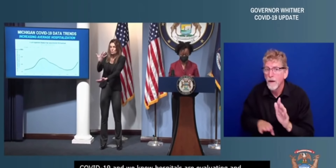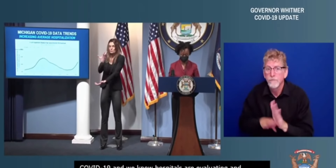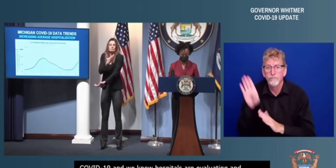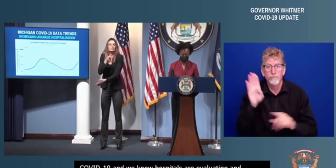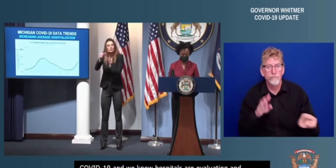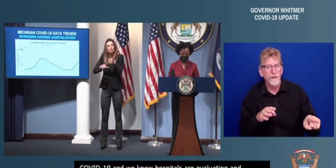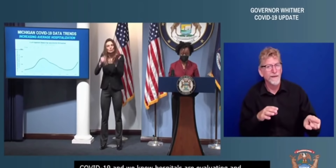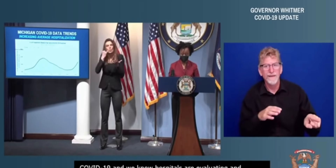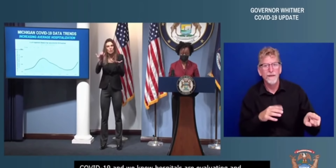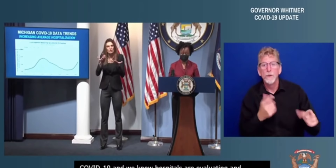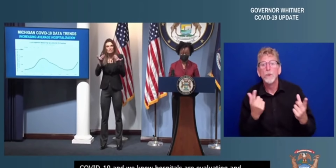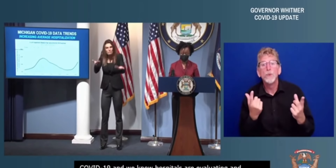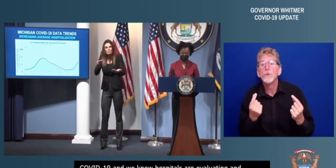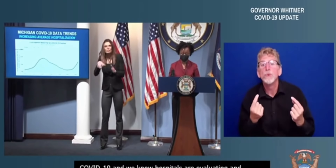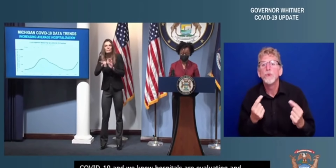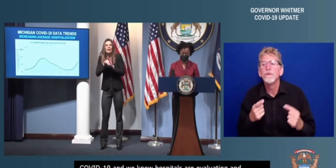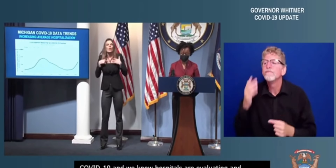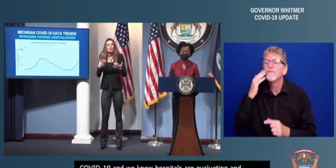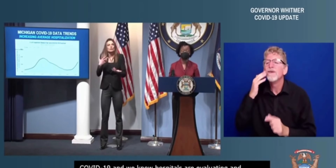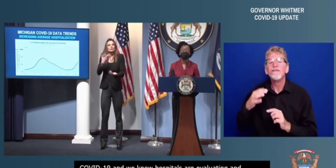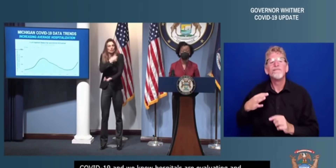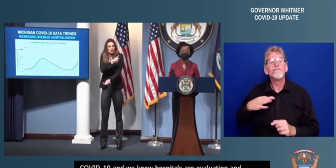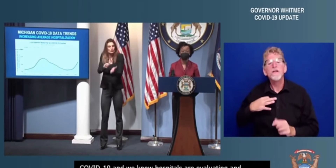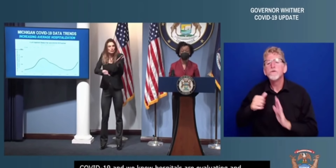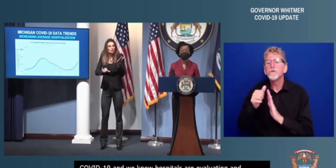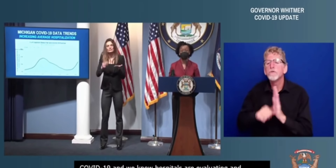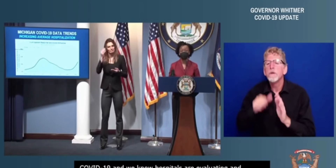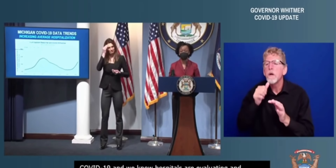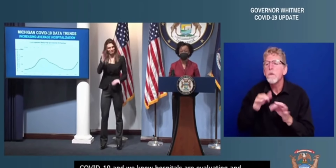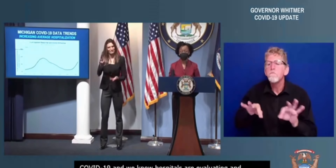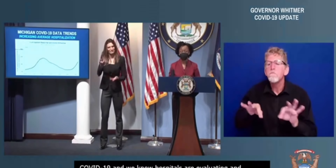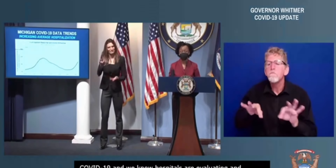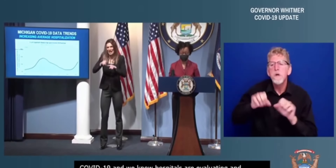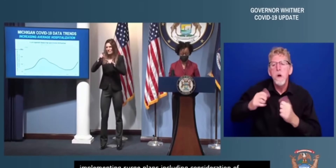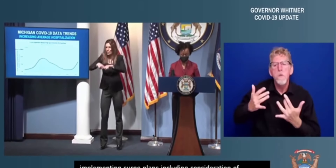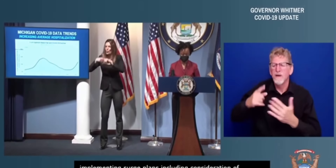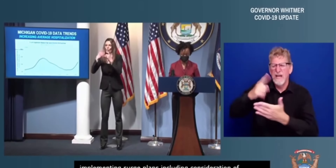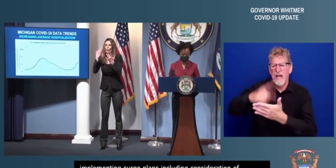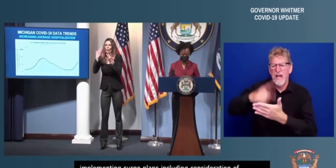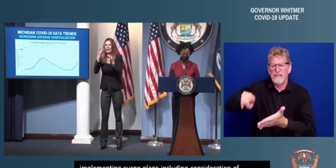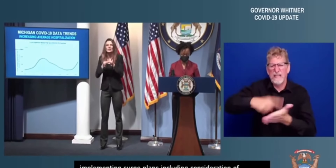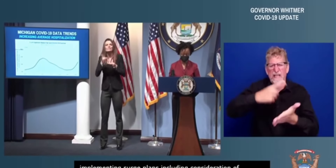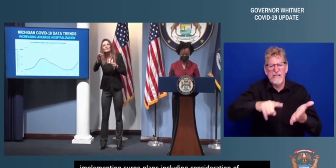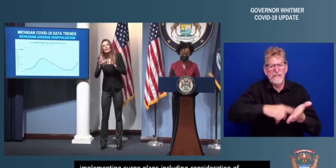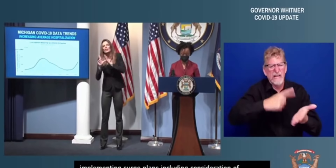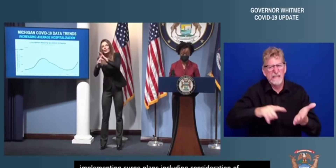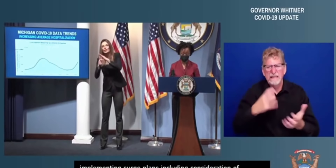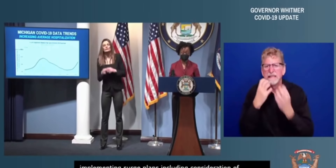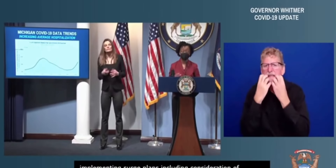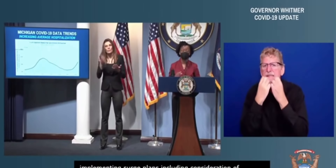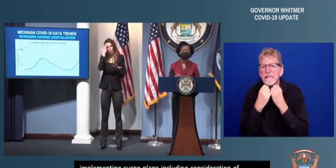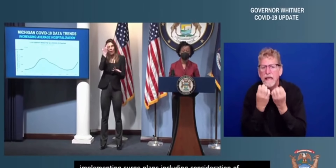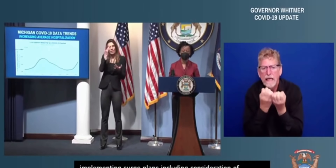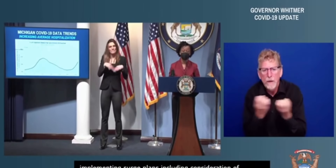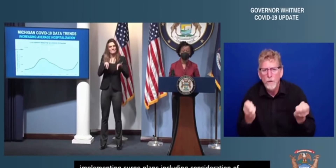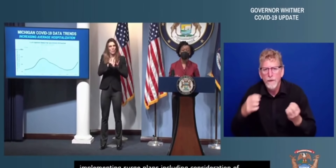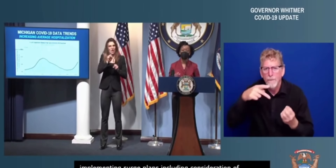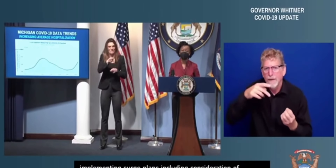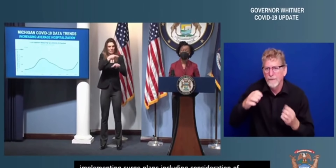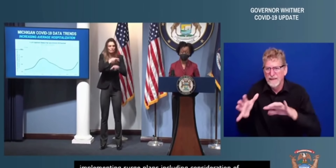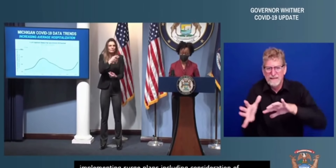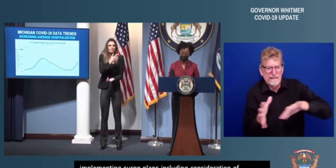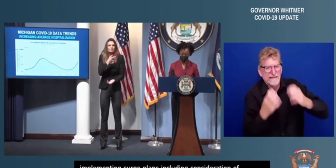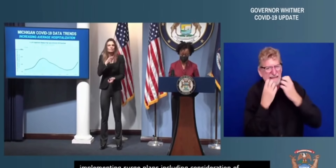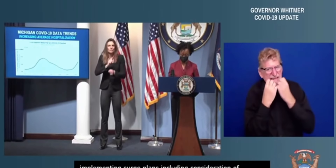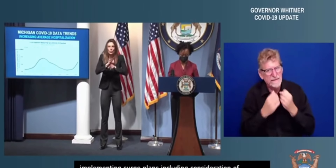not time sensitive and preparing to make sure they have the equipment, supplies, and staff to be able to take care of both COVID